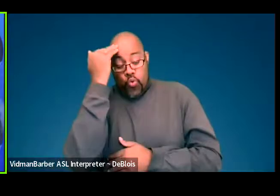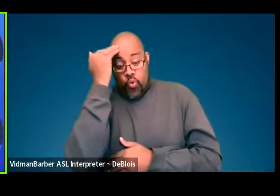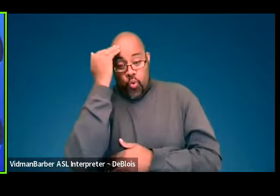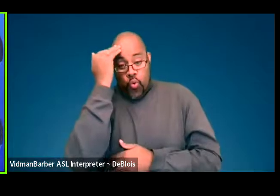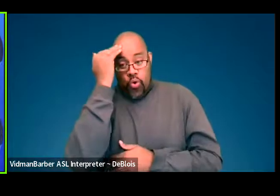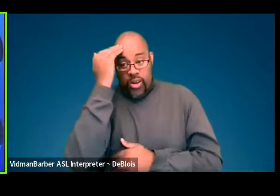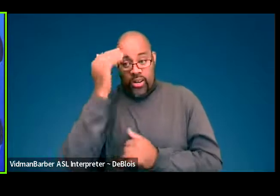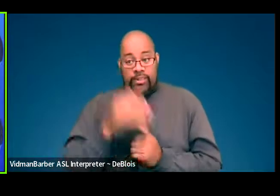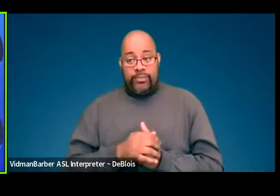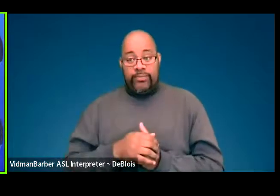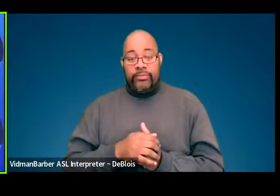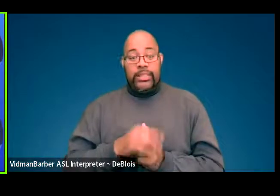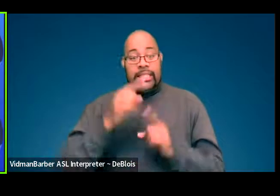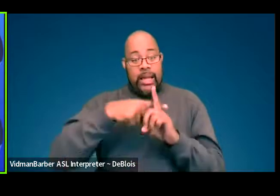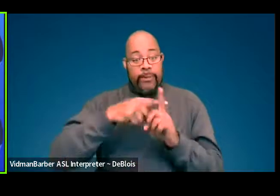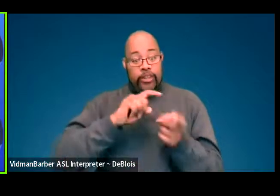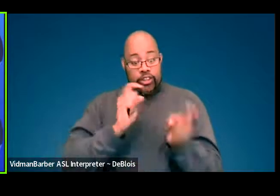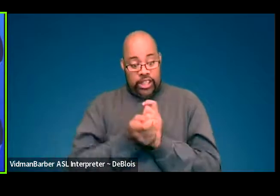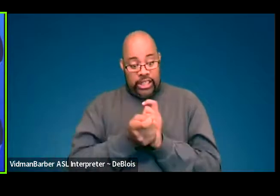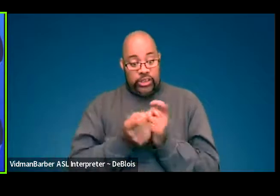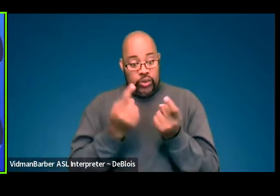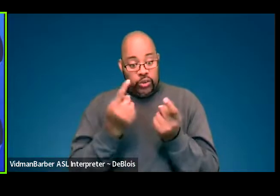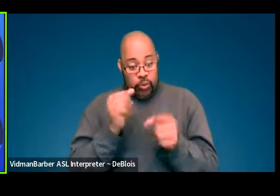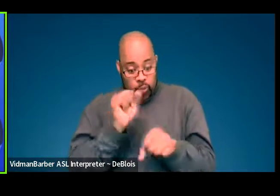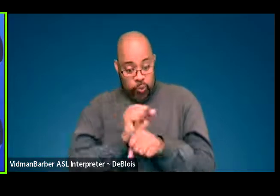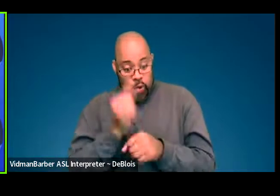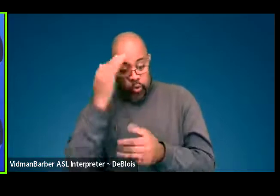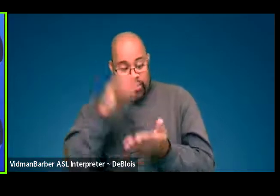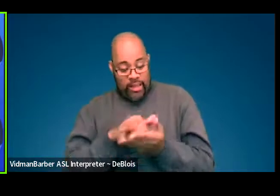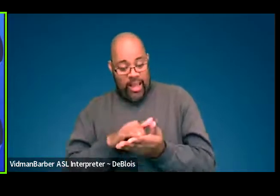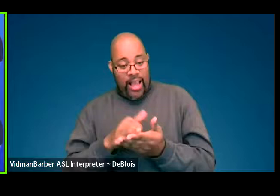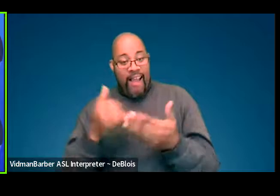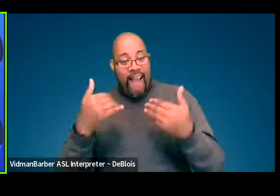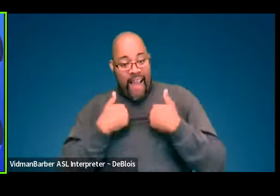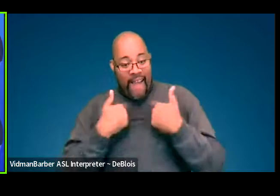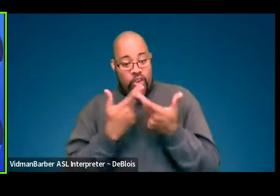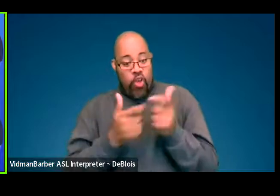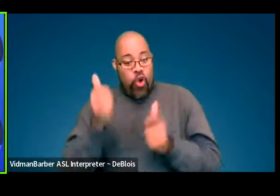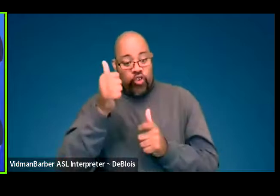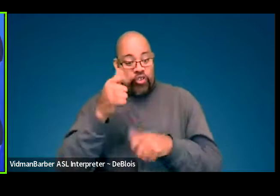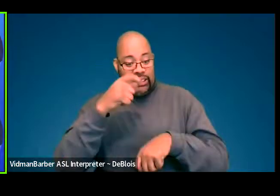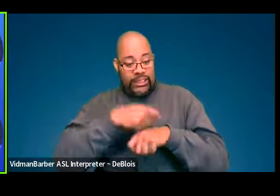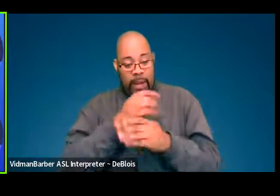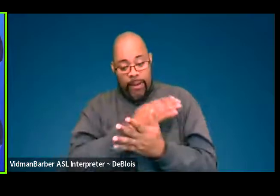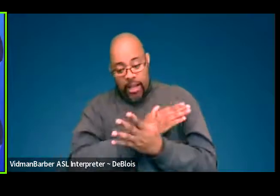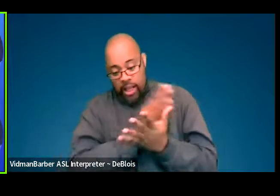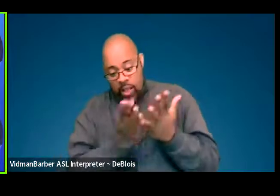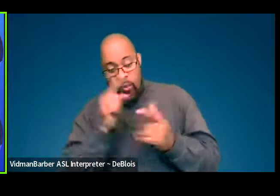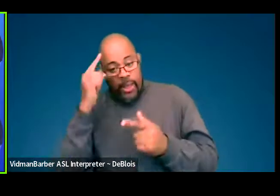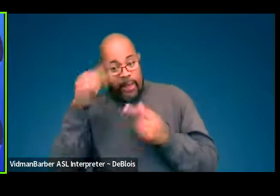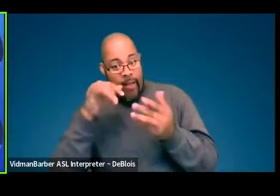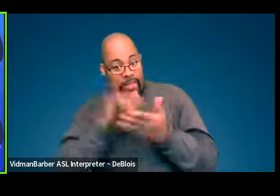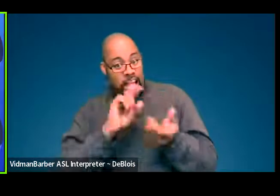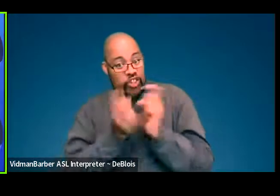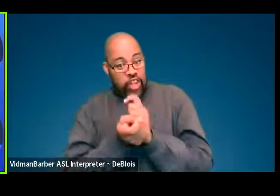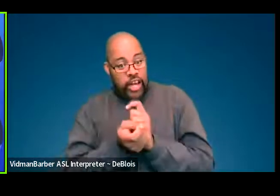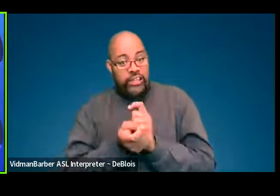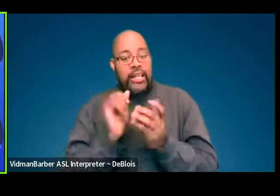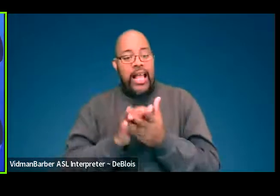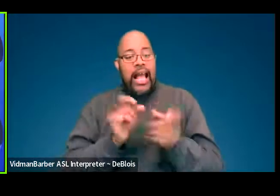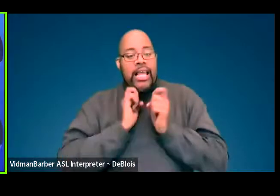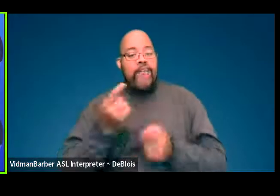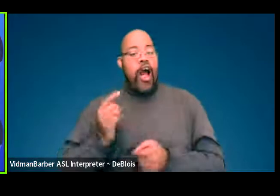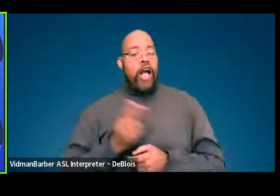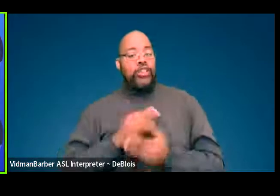how temperature change does work and knowing that there is a larger time scale when you're thinking about those changes, it gives